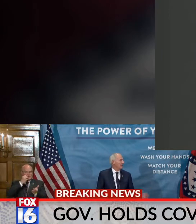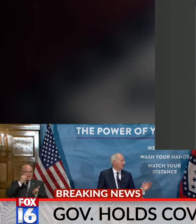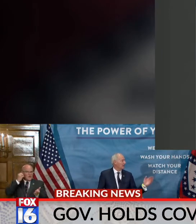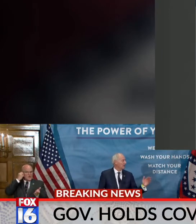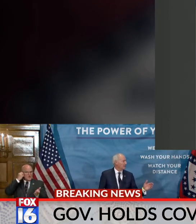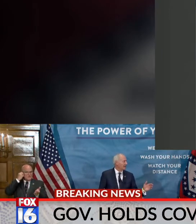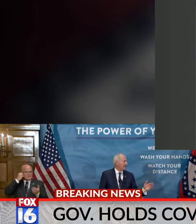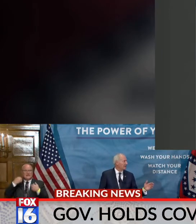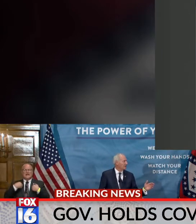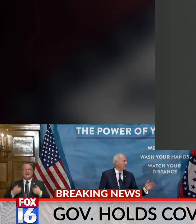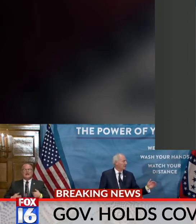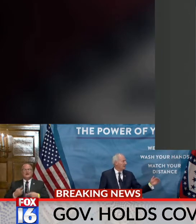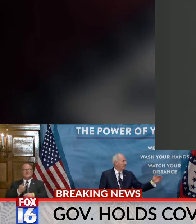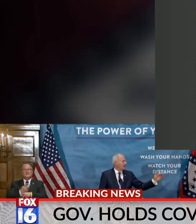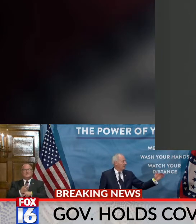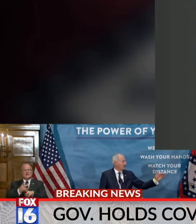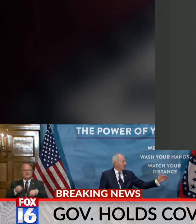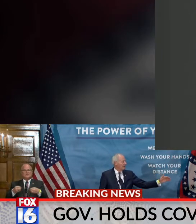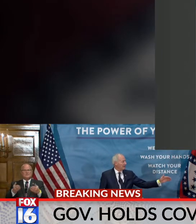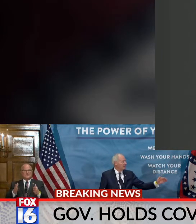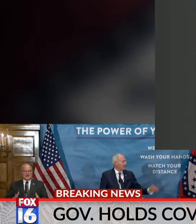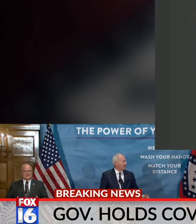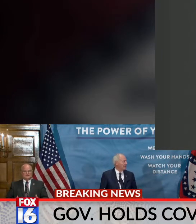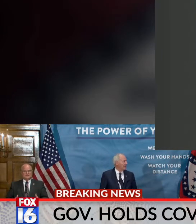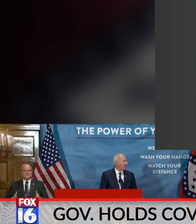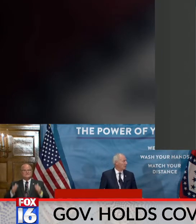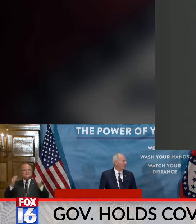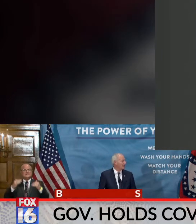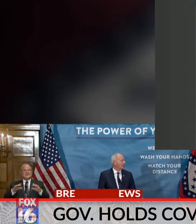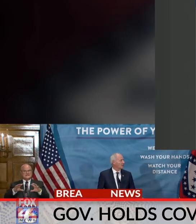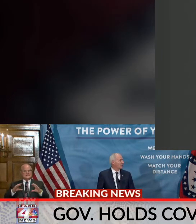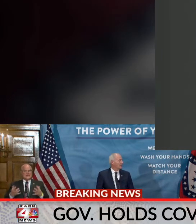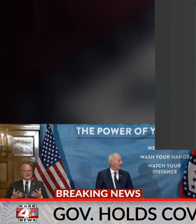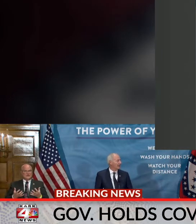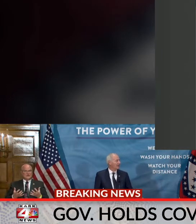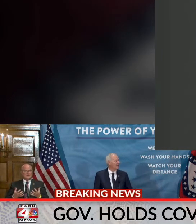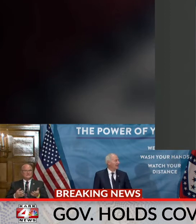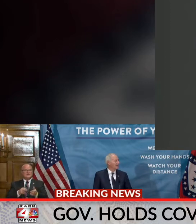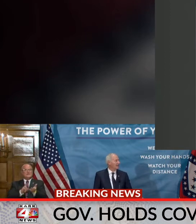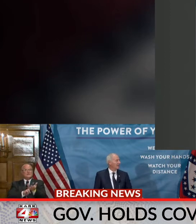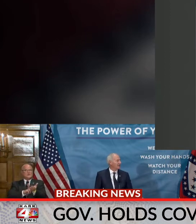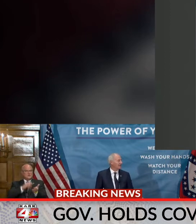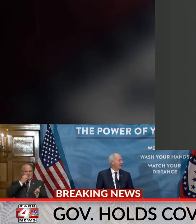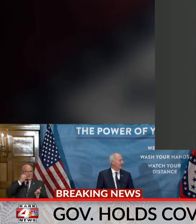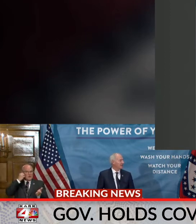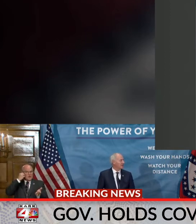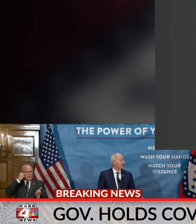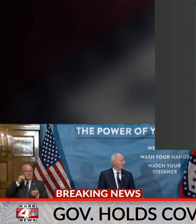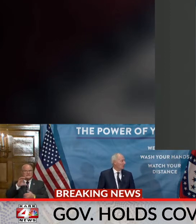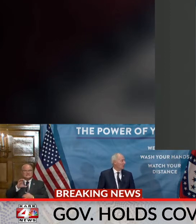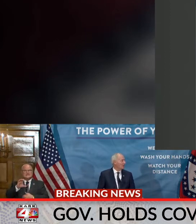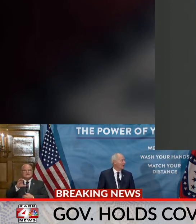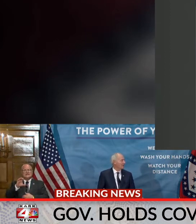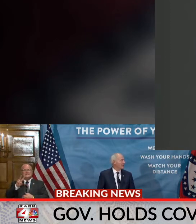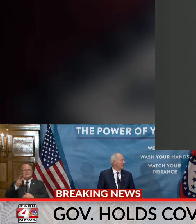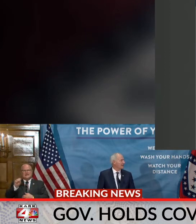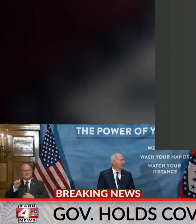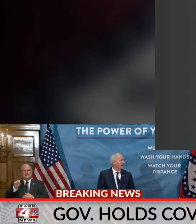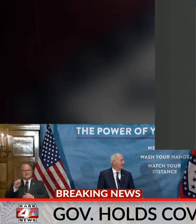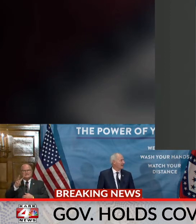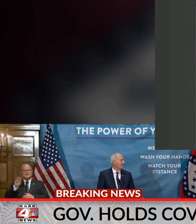and our healthcare providers. Now, if you go down to the next category, our long-term care by CVS,